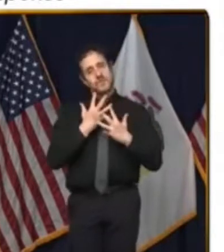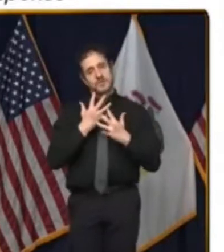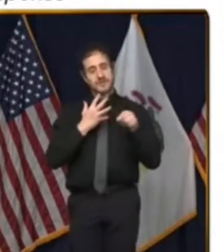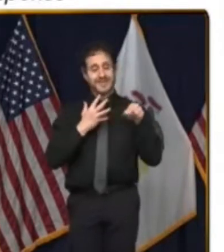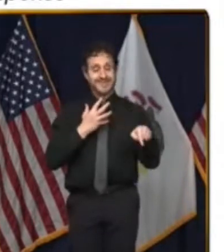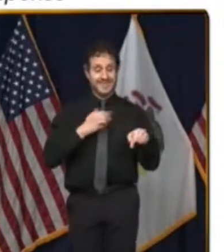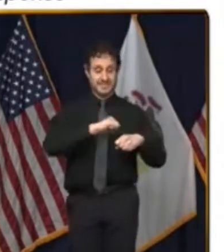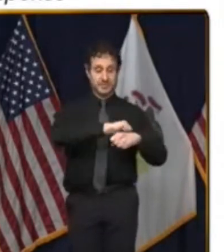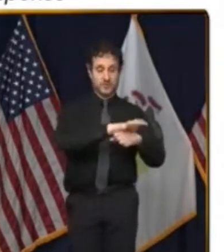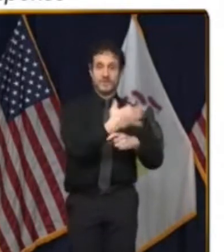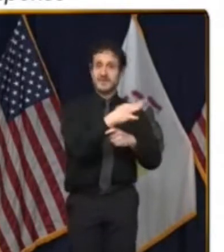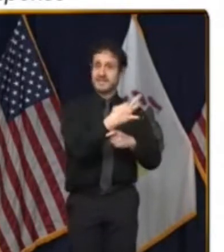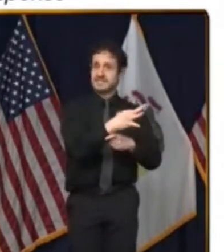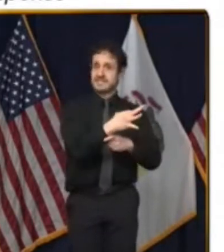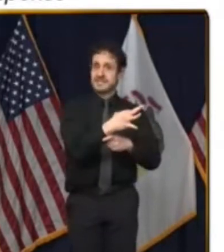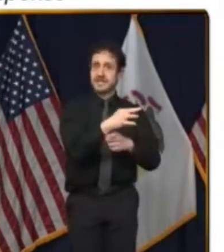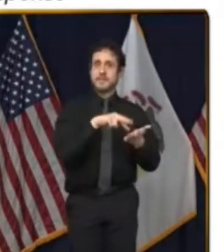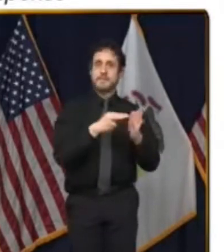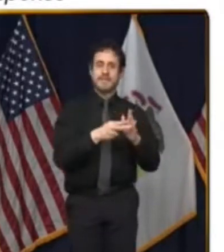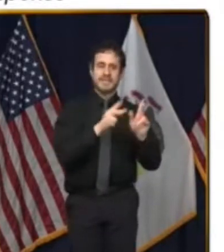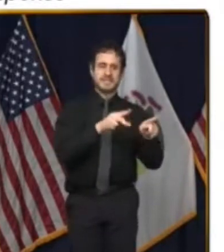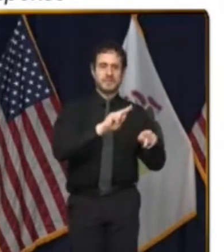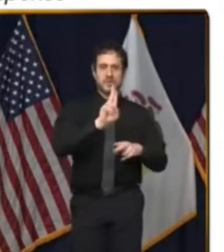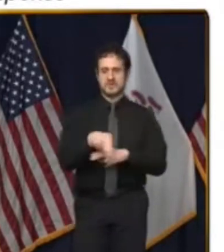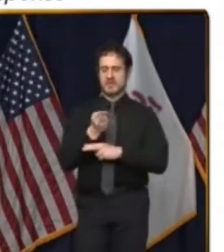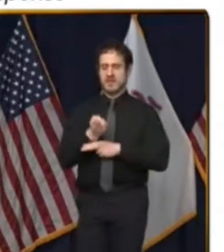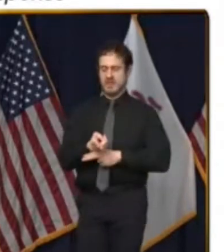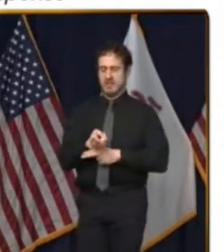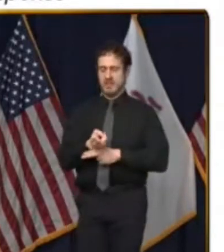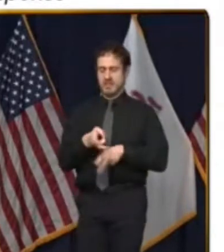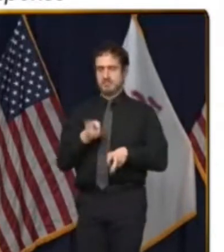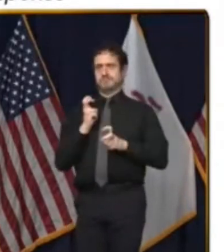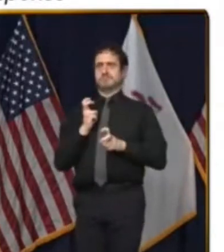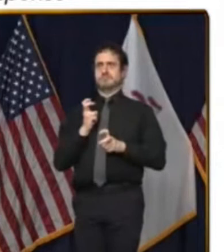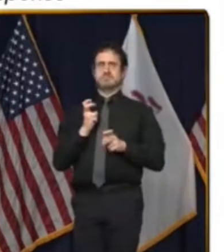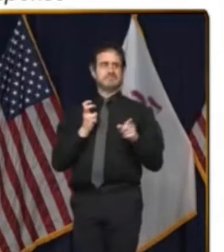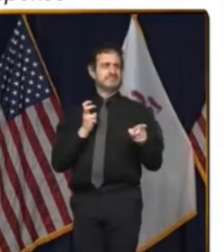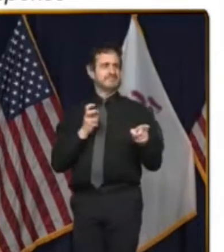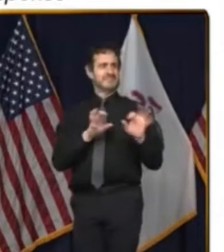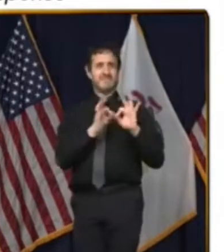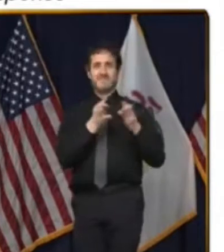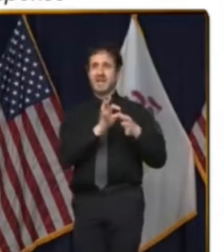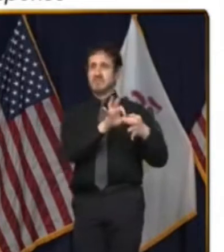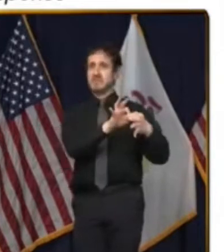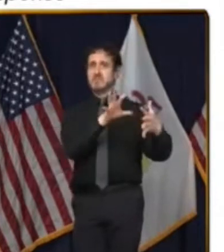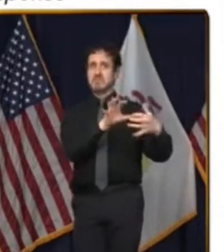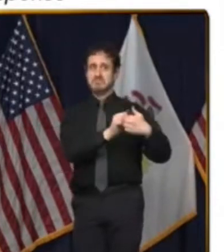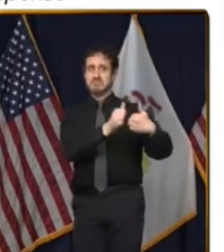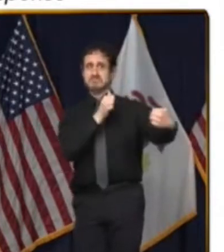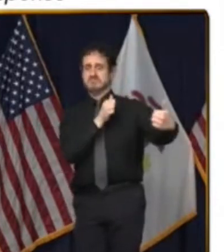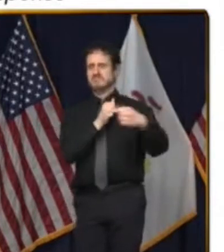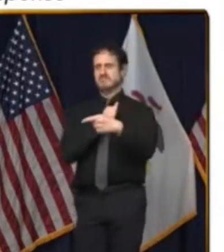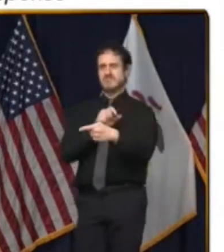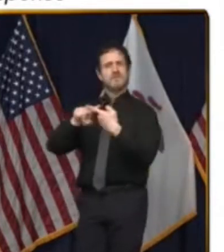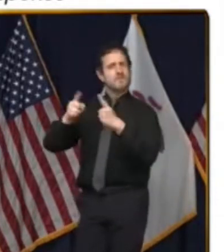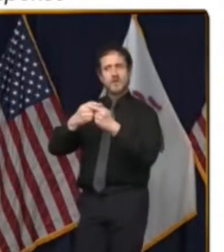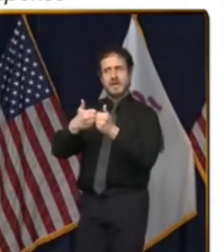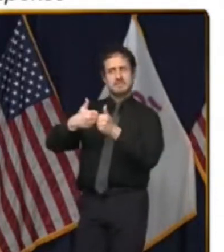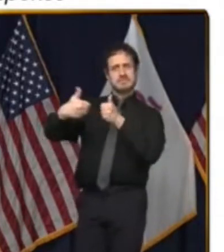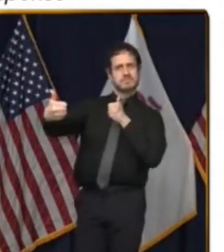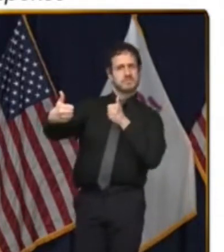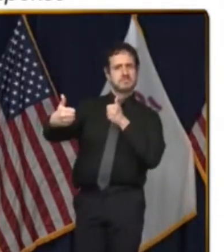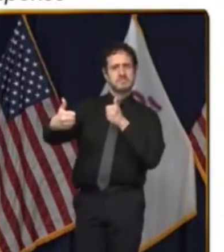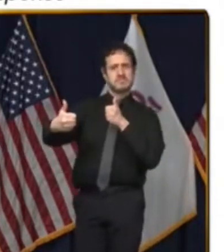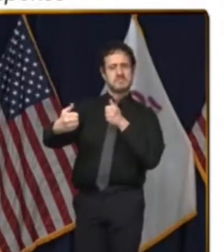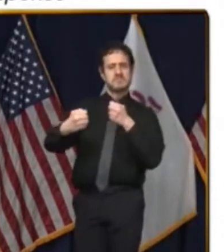this virus, patients don't have that option. Their parents are not able to be there for